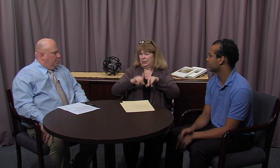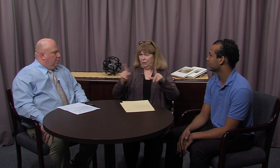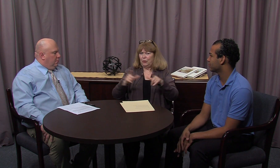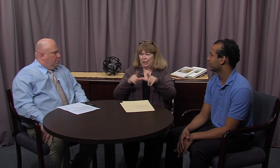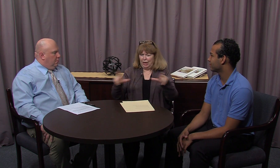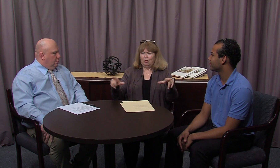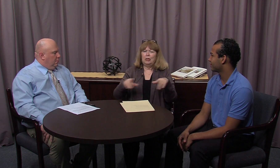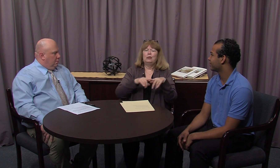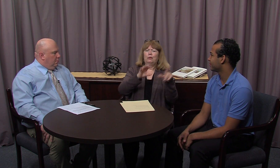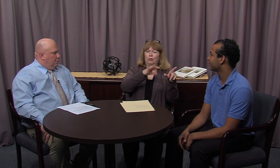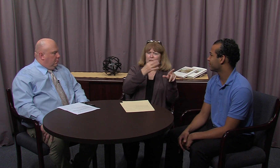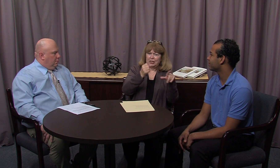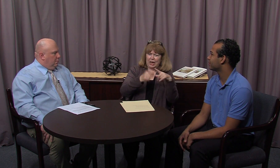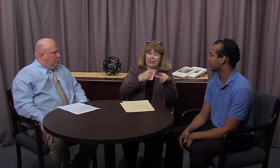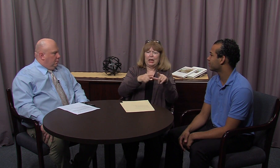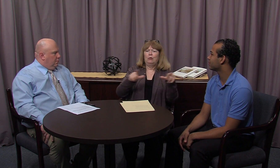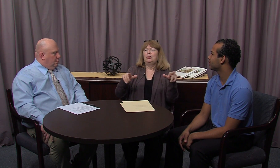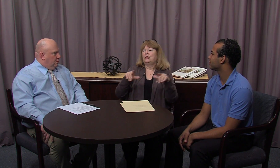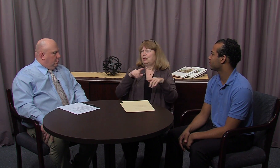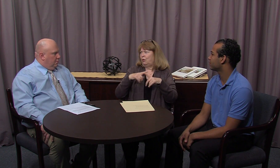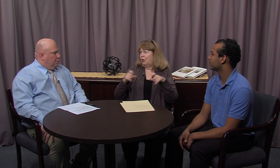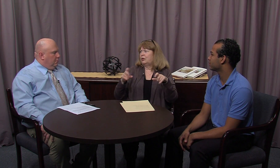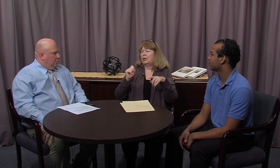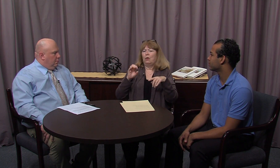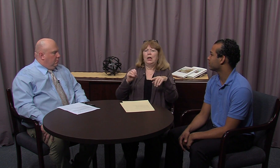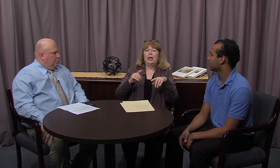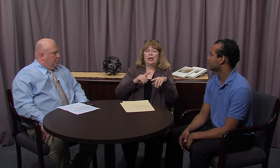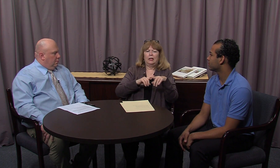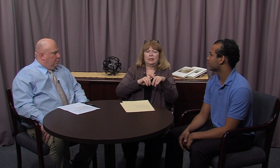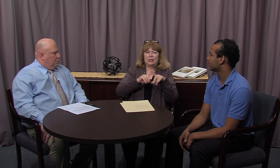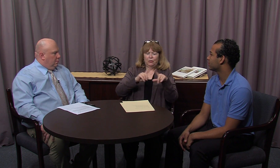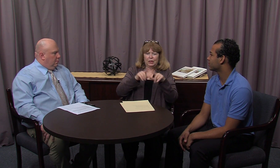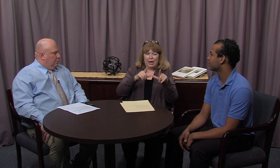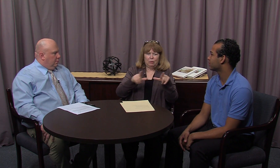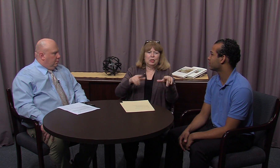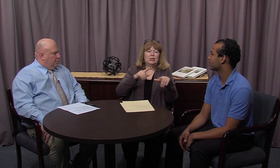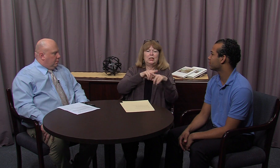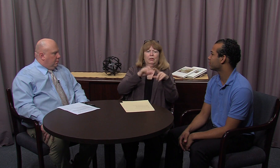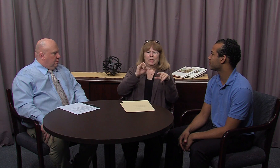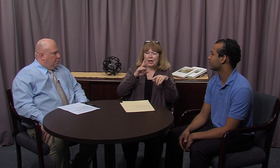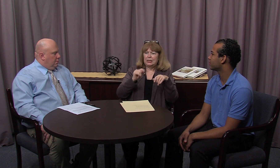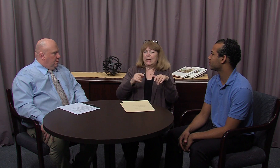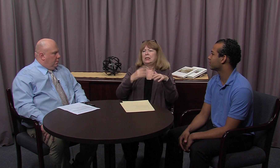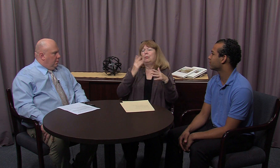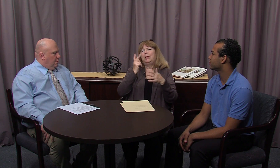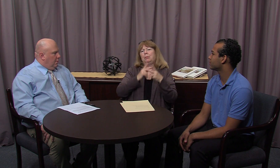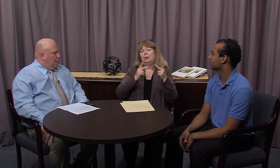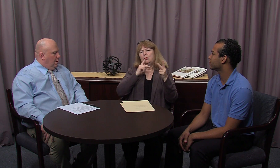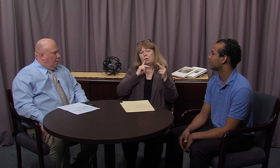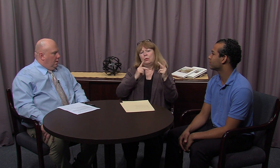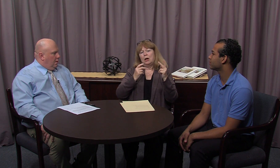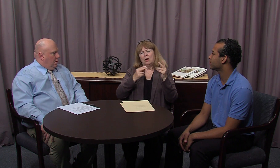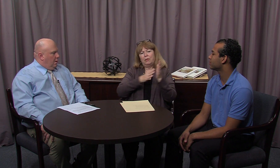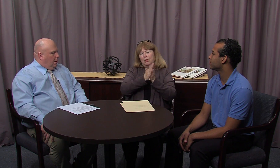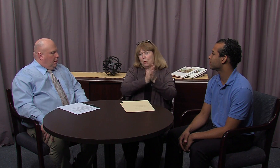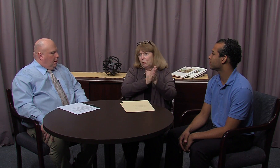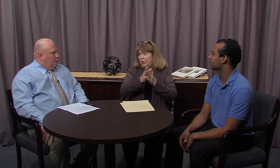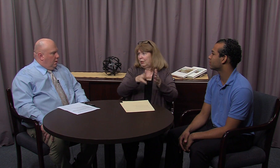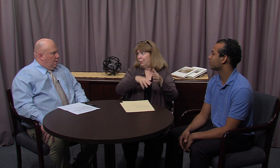different language, or French Sign Language, so forth. So it's different languages, different contexts. People who are very motivated pick it